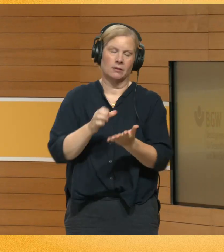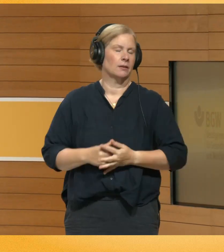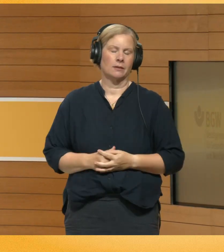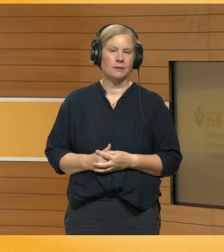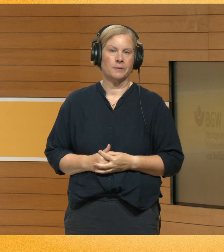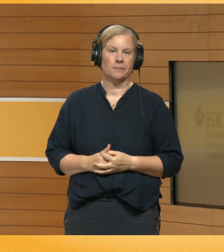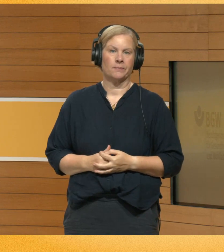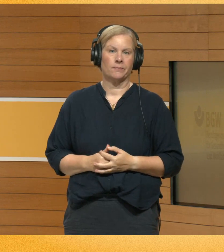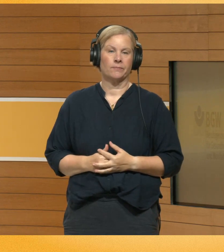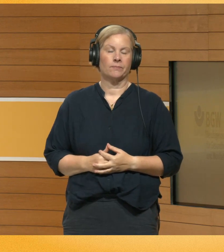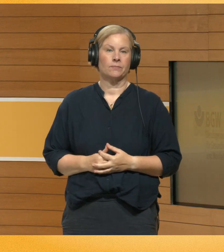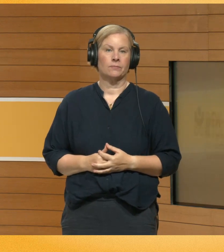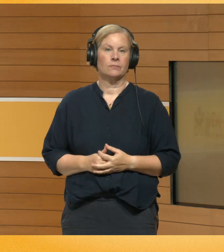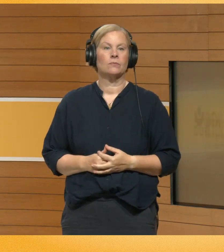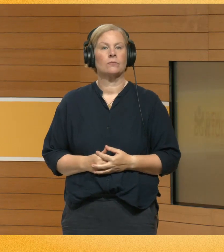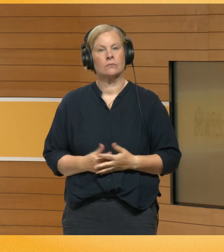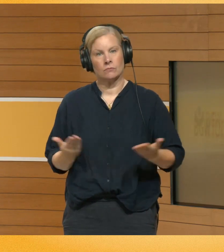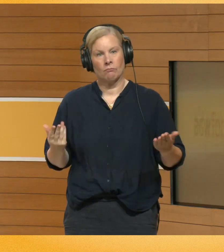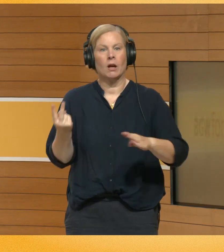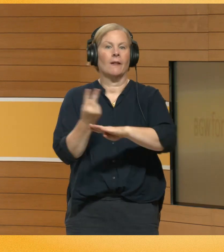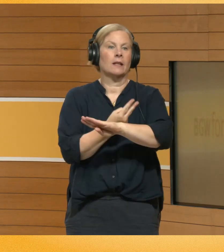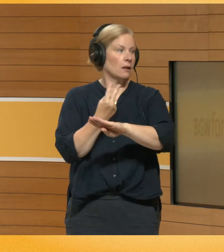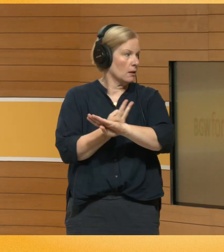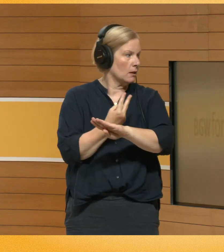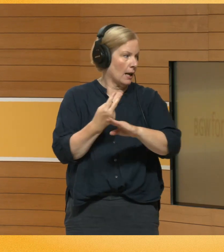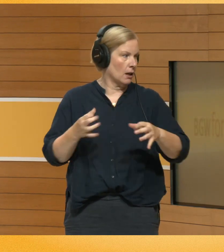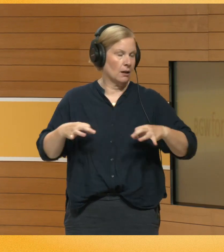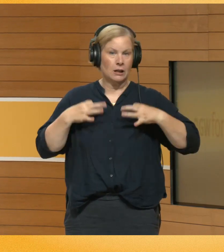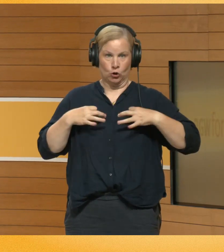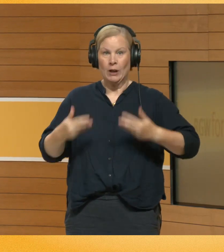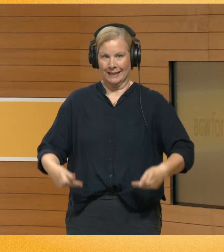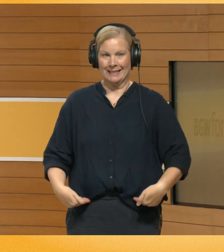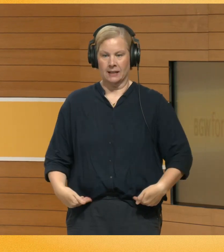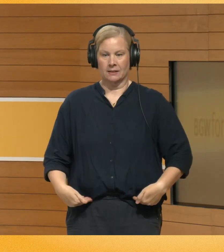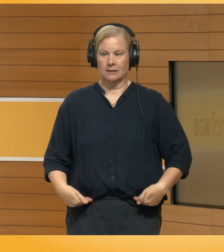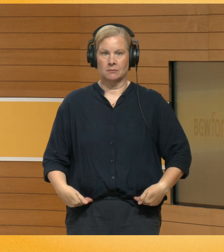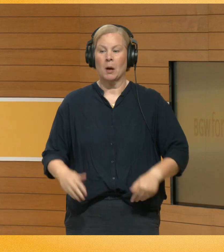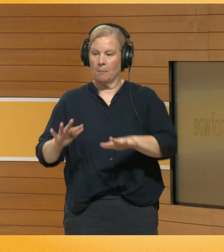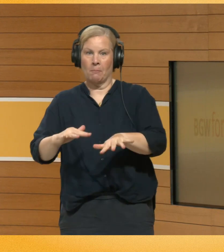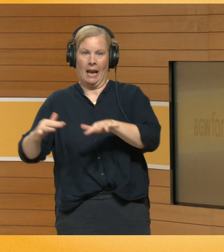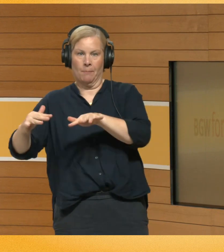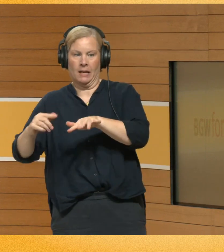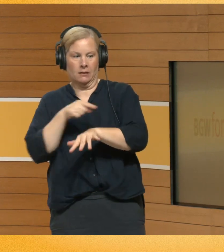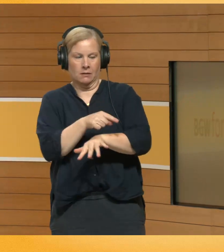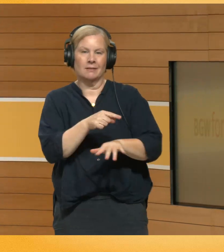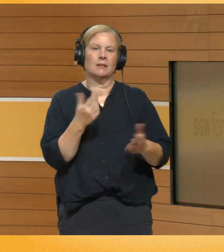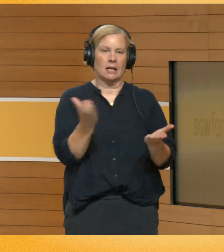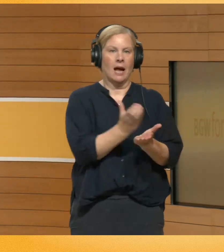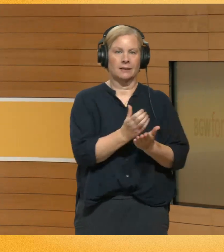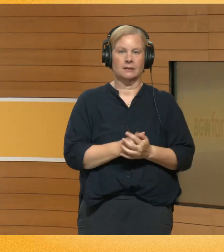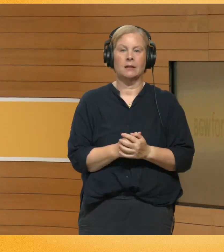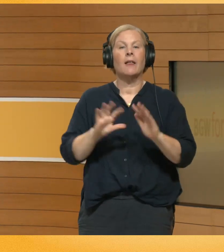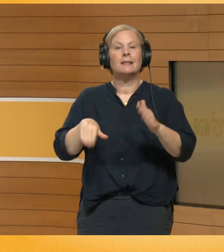parliament responsible for the primary and secondary care level. And their mandate is